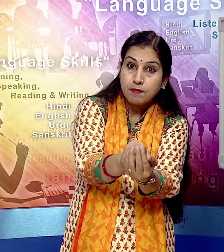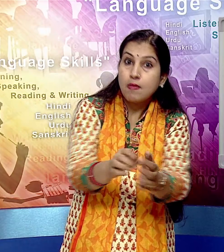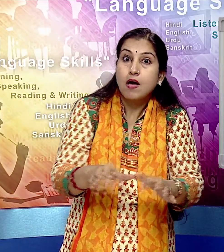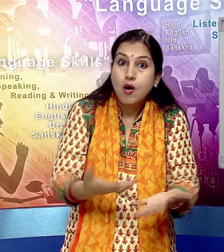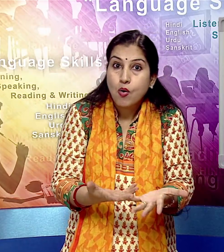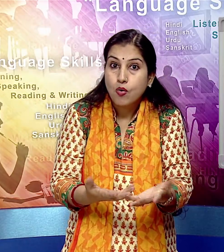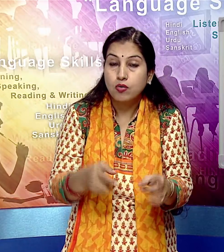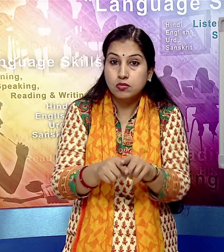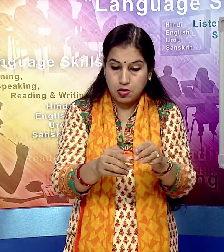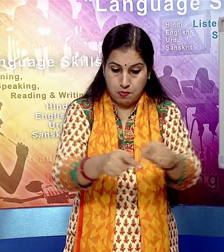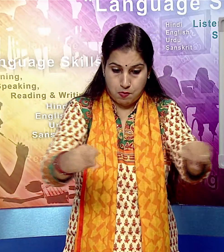a box is designed,